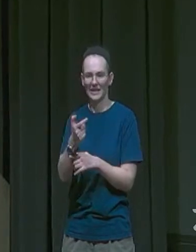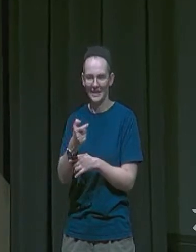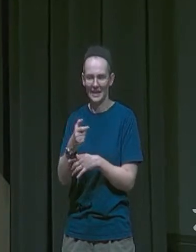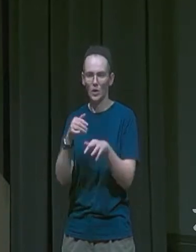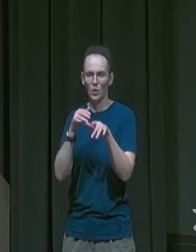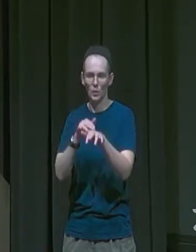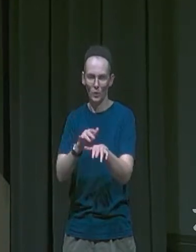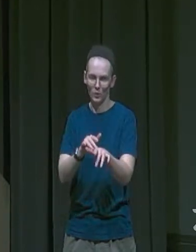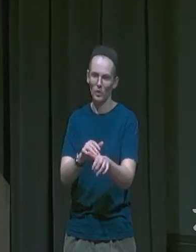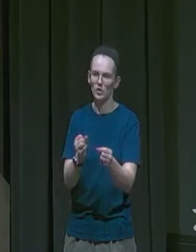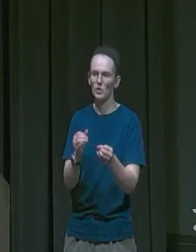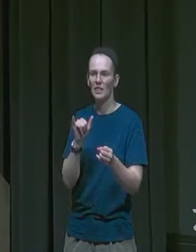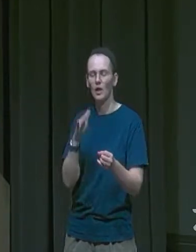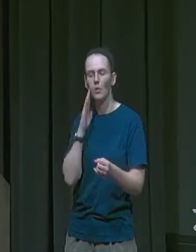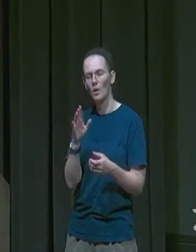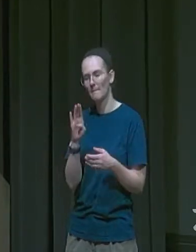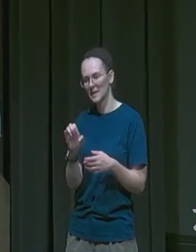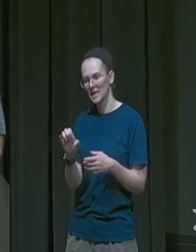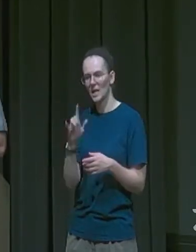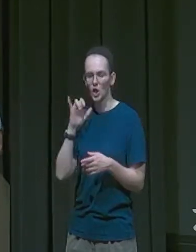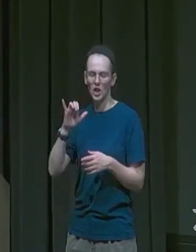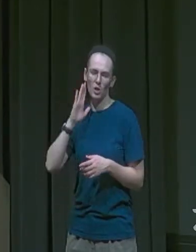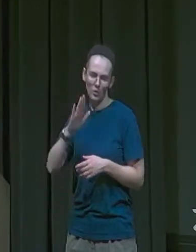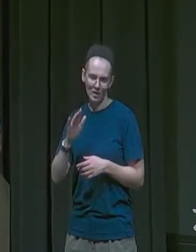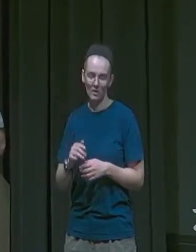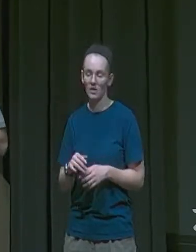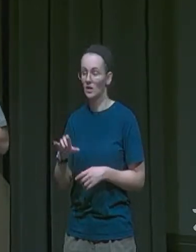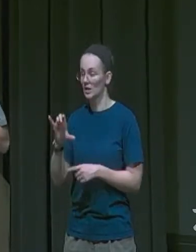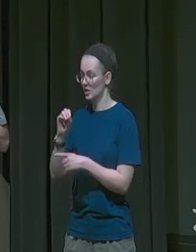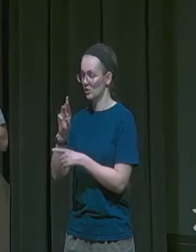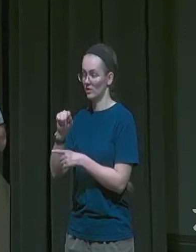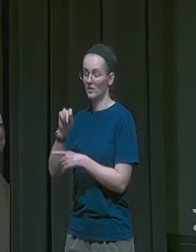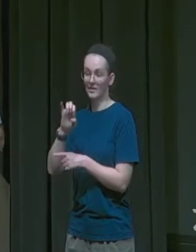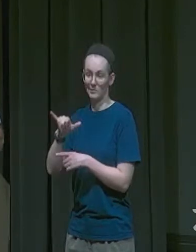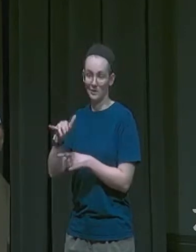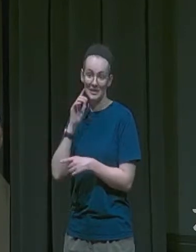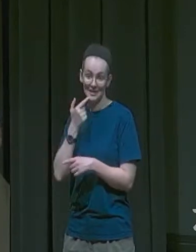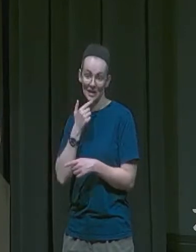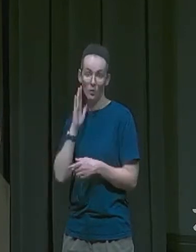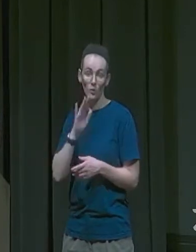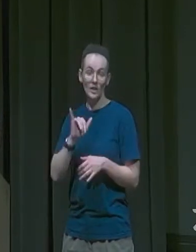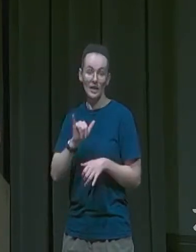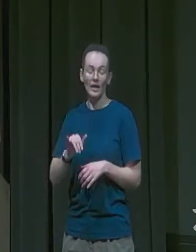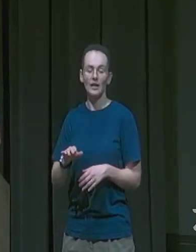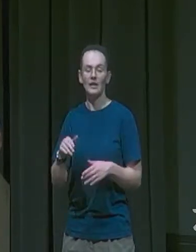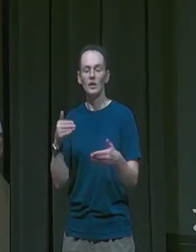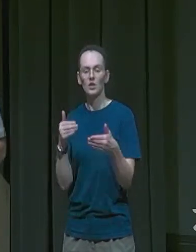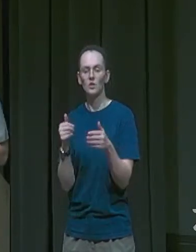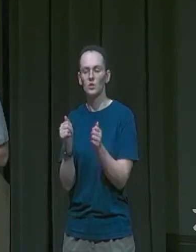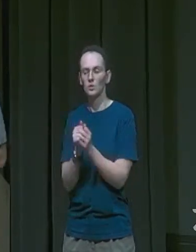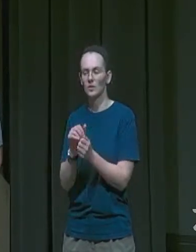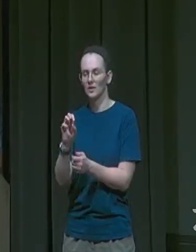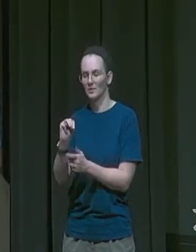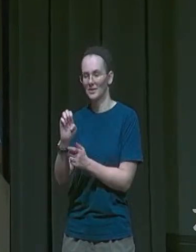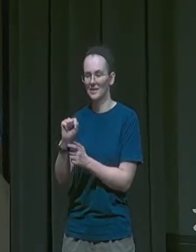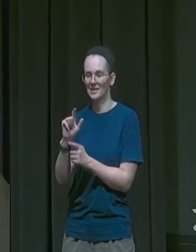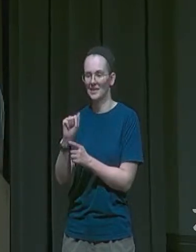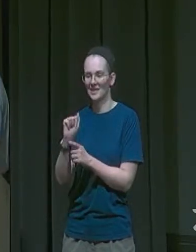So that's going to be how it's going to look. I was going to say, Courtney says it's going to be like being next to a Metallica